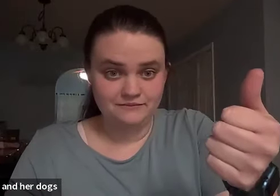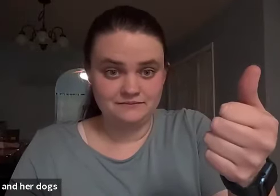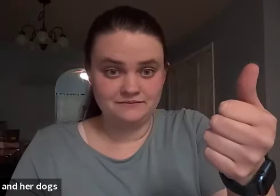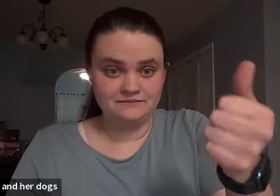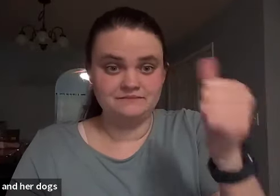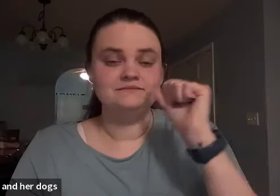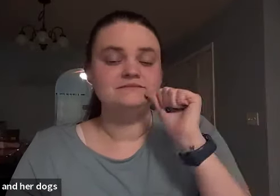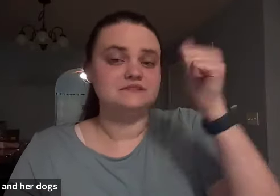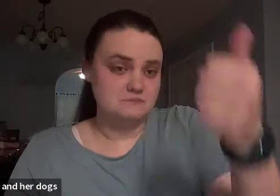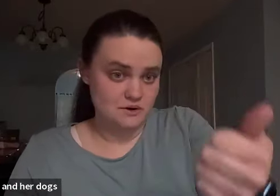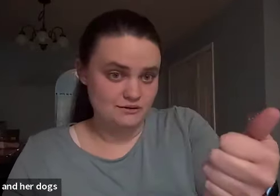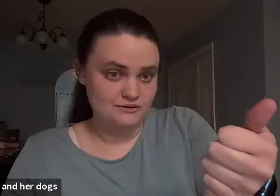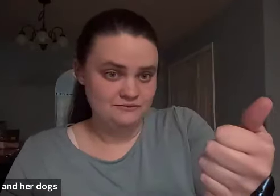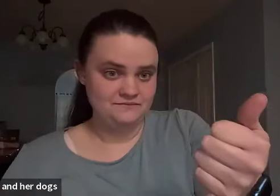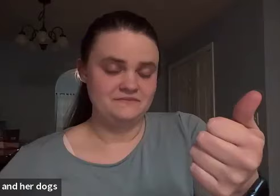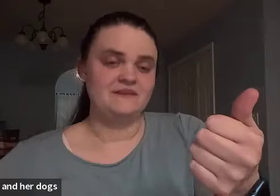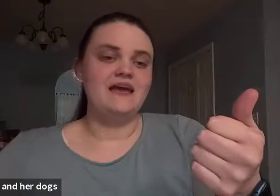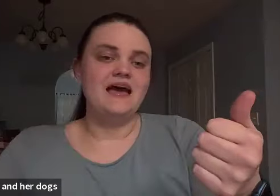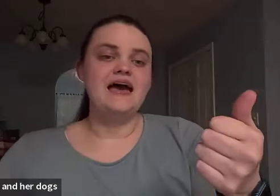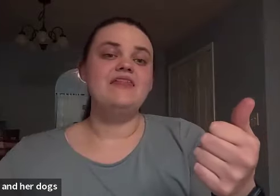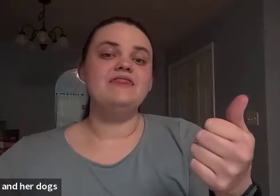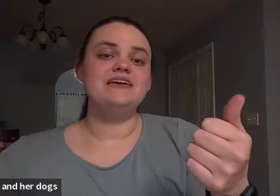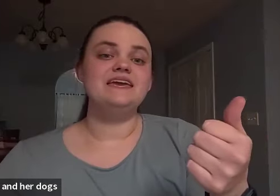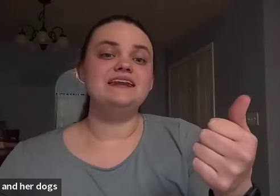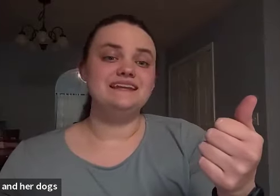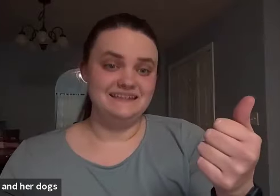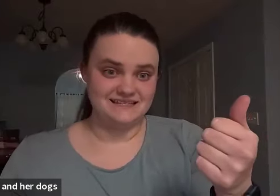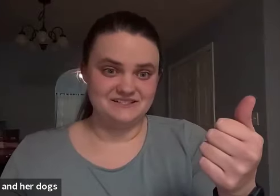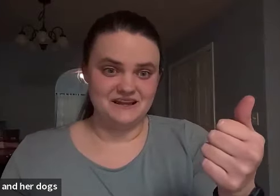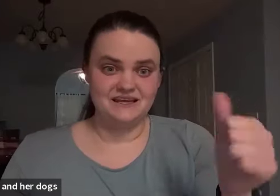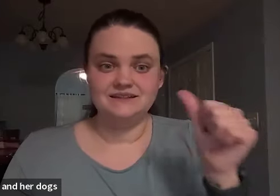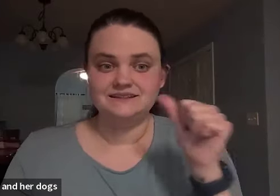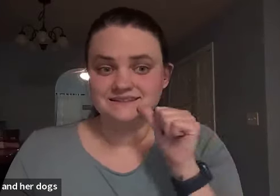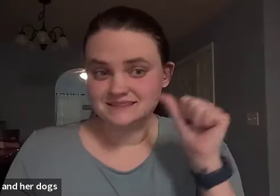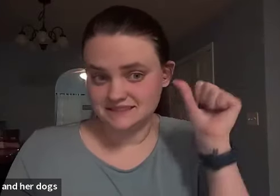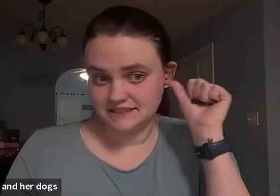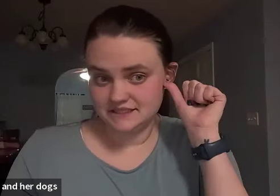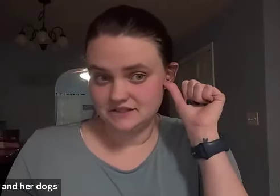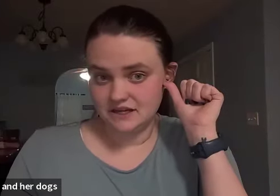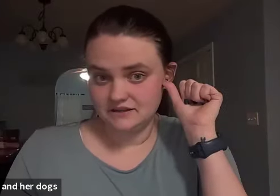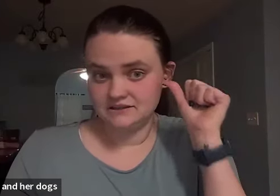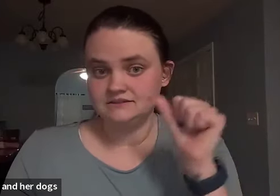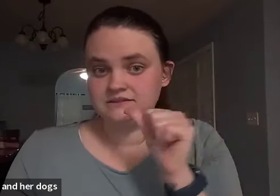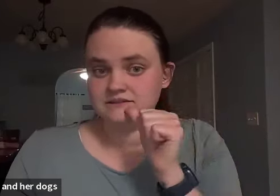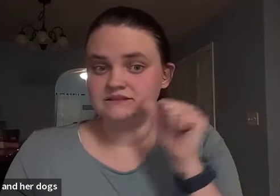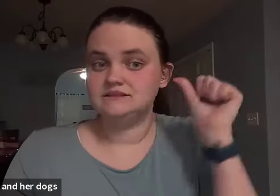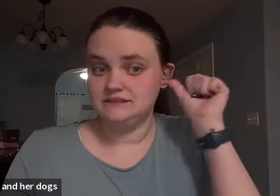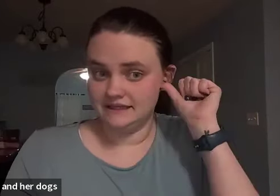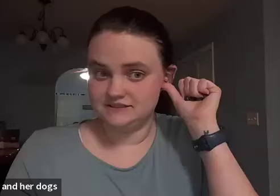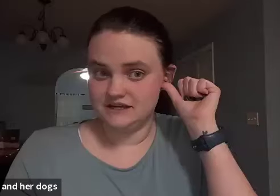tomorrow, tomorrow, and then yesterday. yesterday,